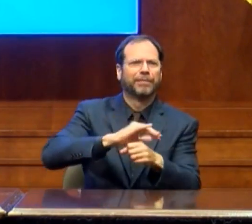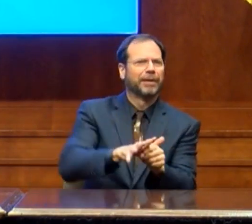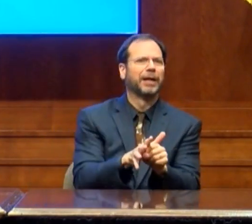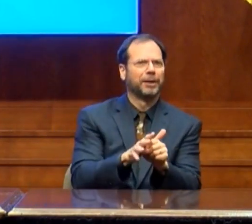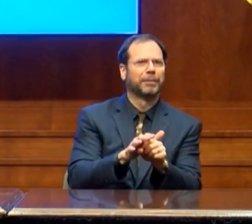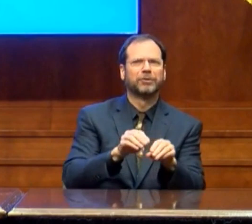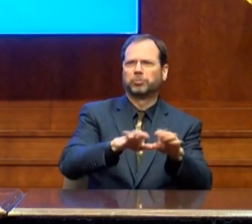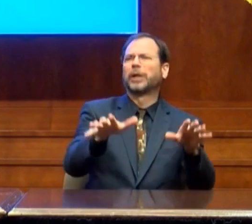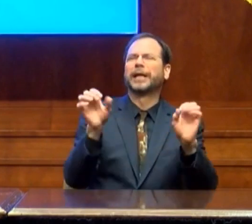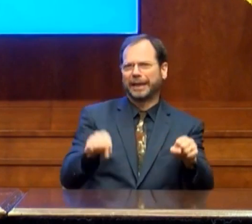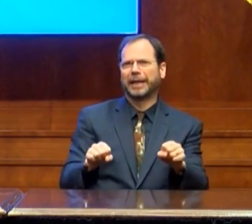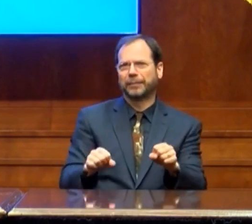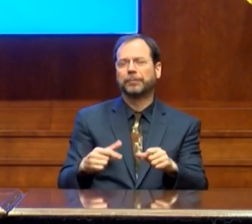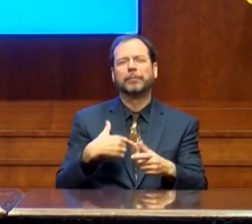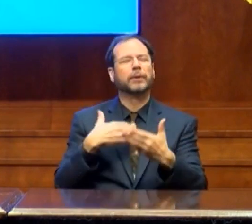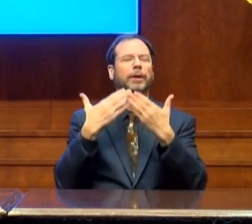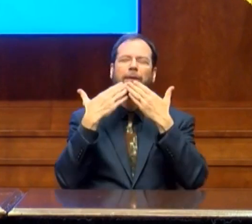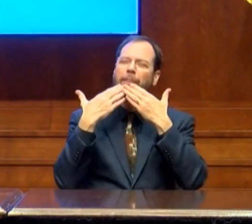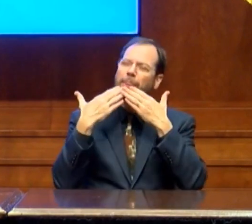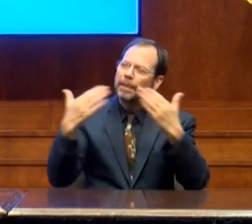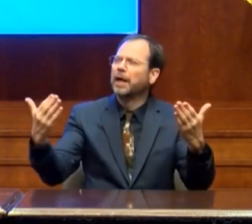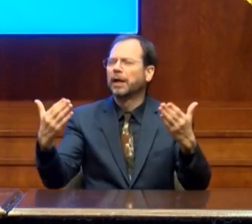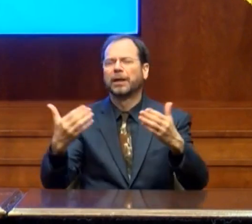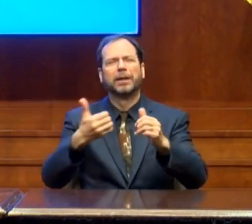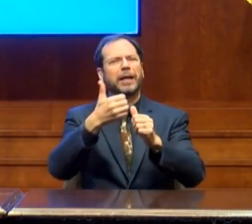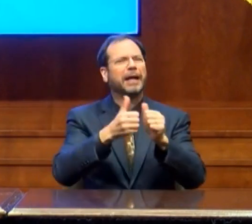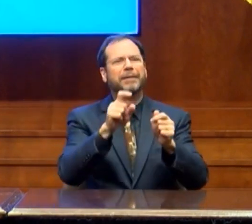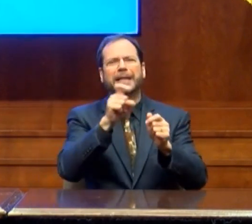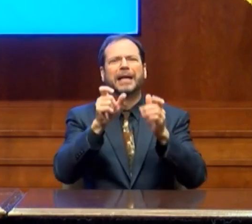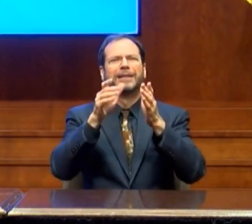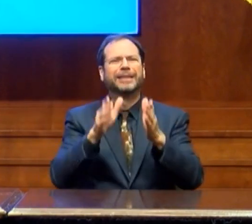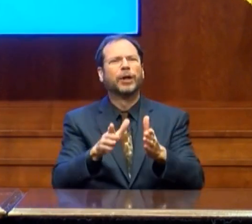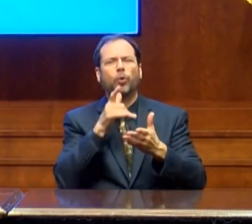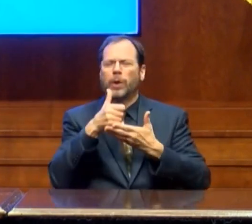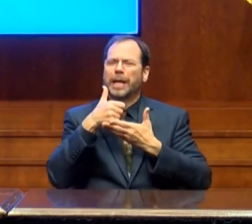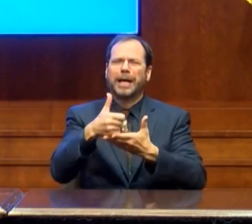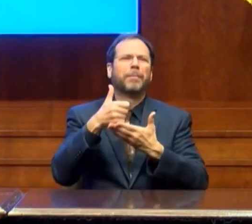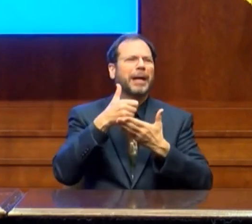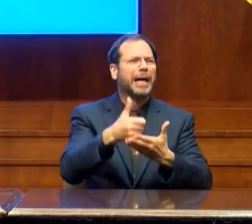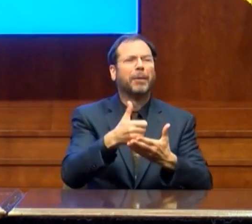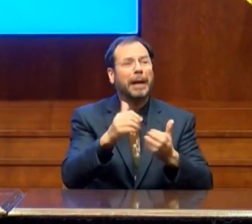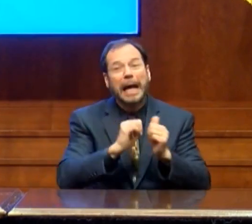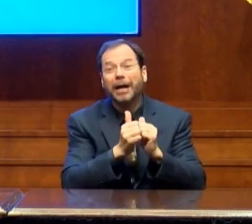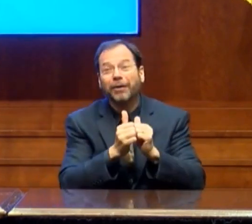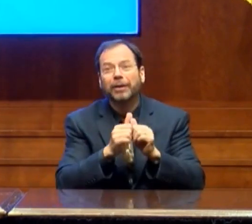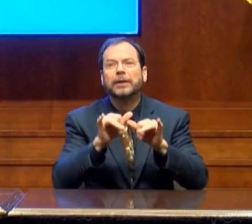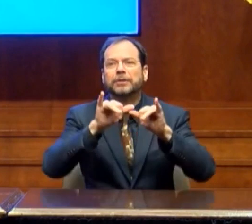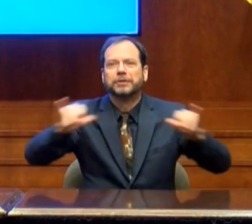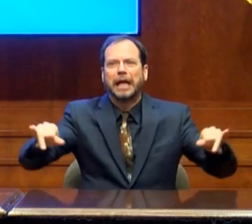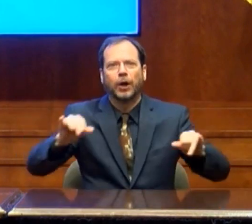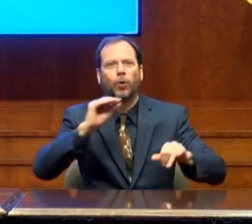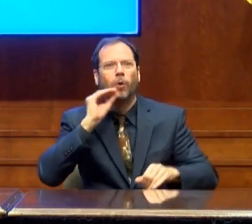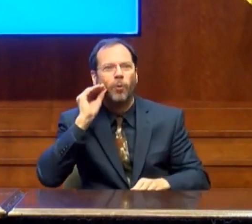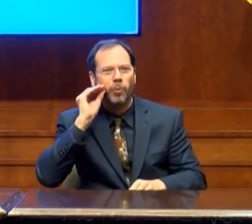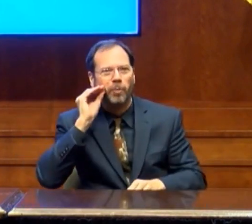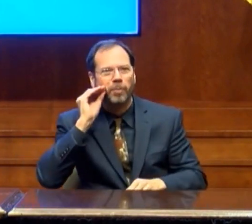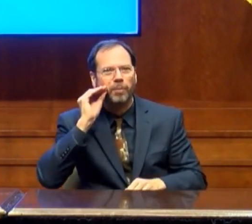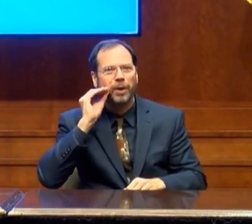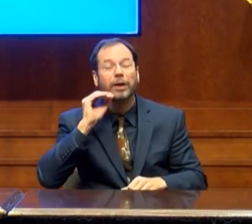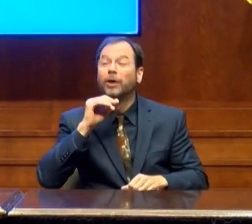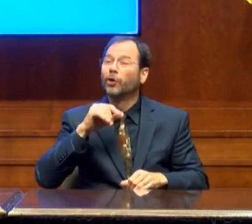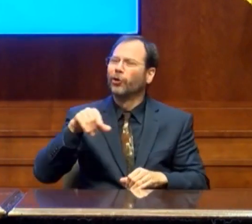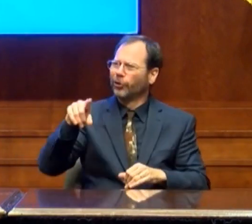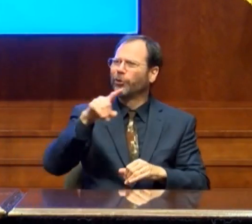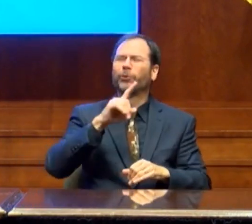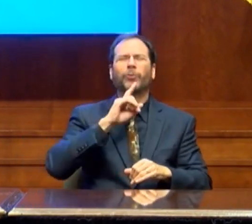coronavirus outbreak. I want to thank every Texan who is heeding the call to stay at home if they can, knowing